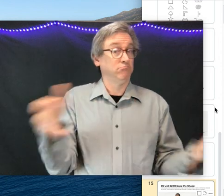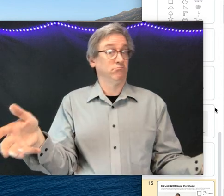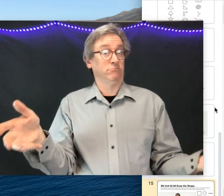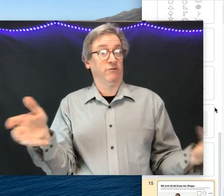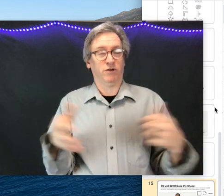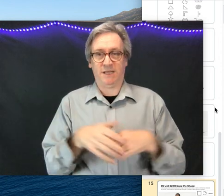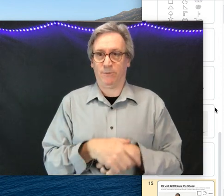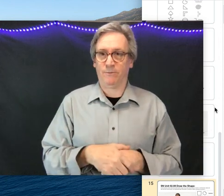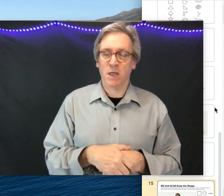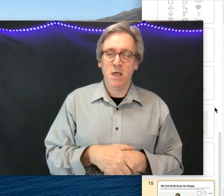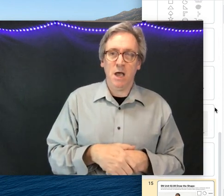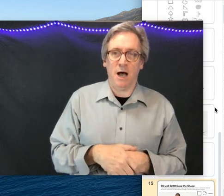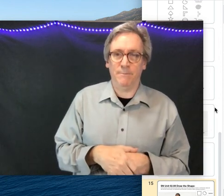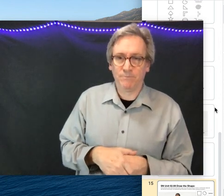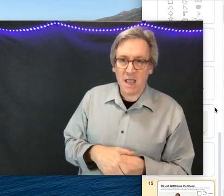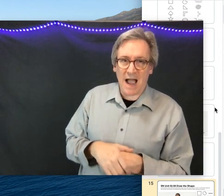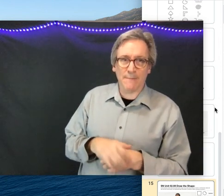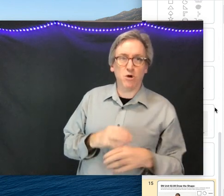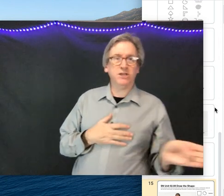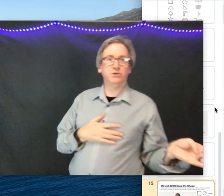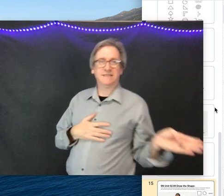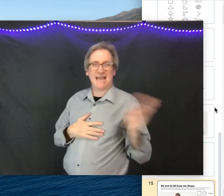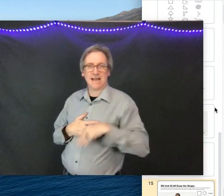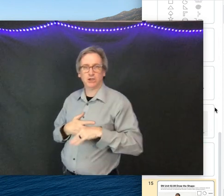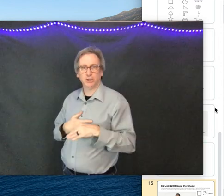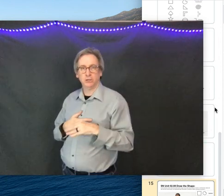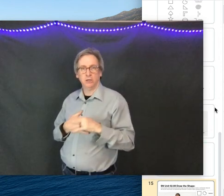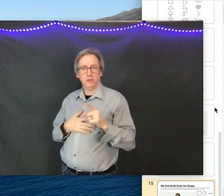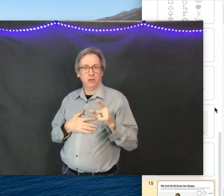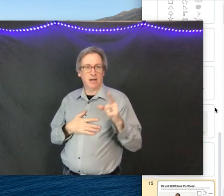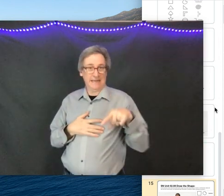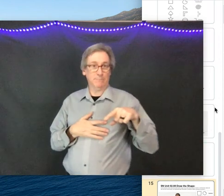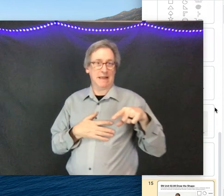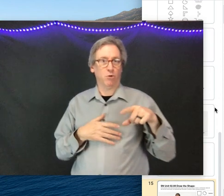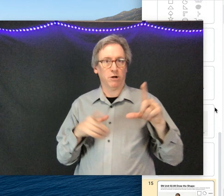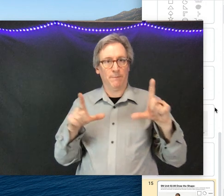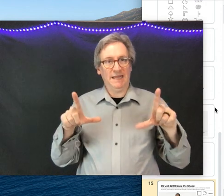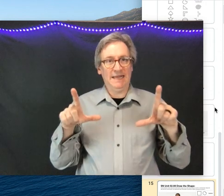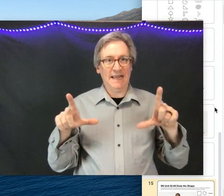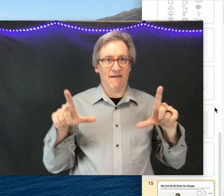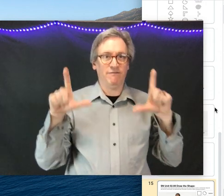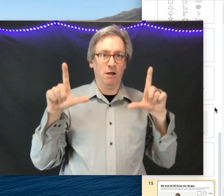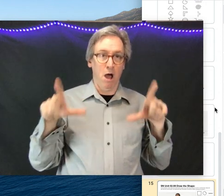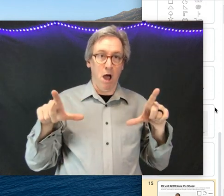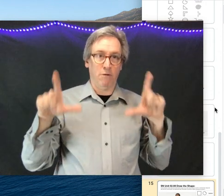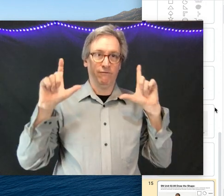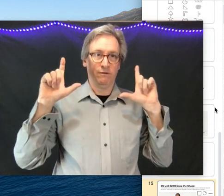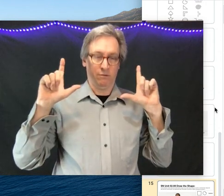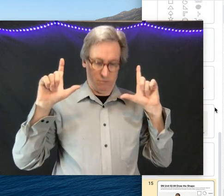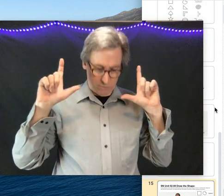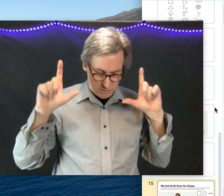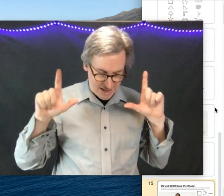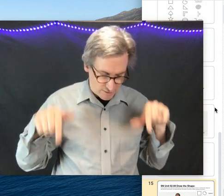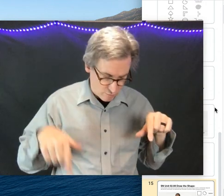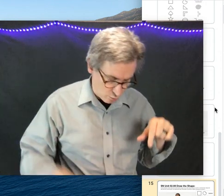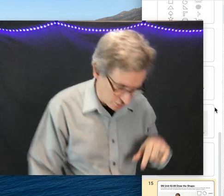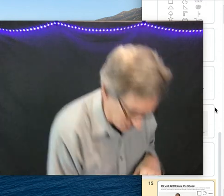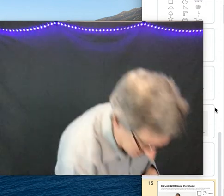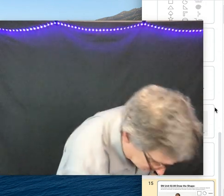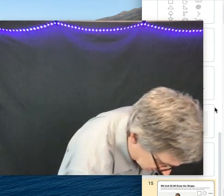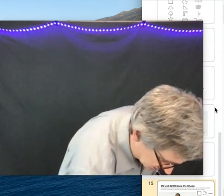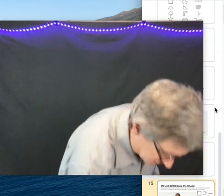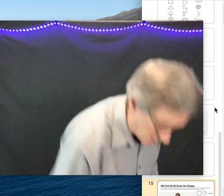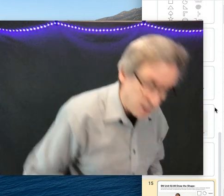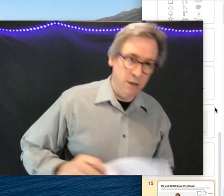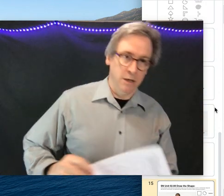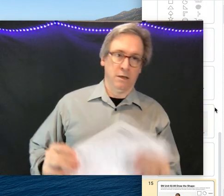middle, for example. I'm going to attach in Blackboard a PDF of that worksheet.